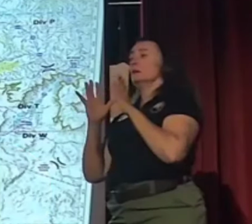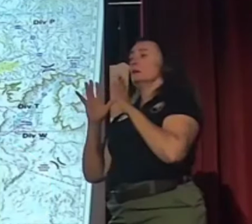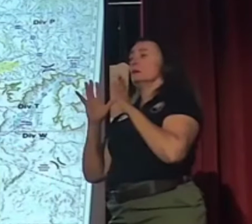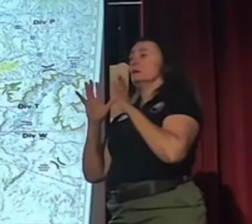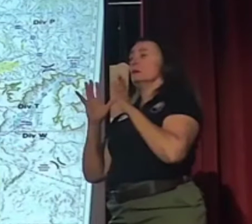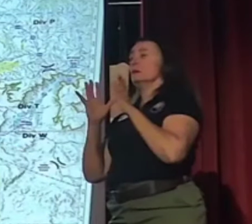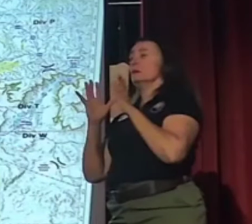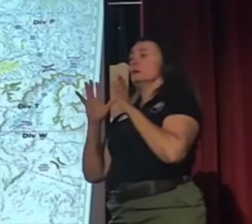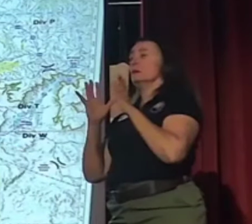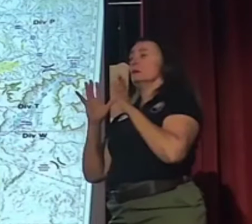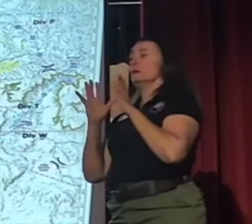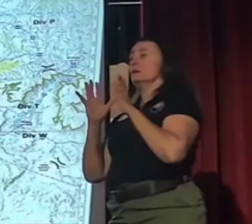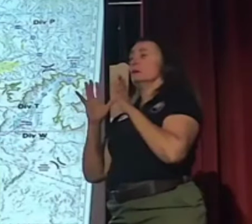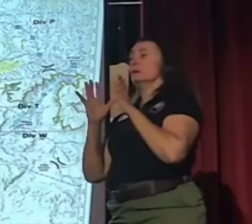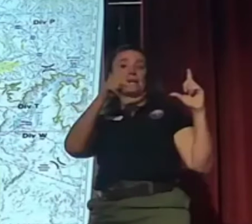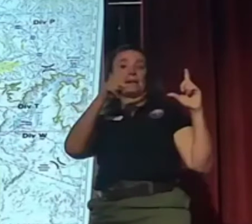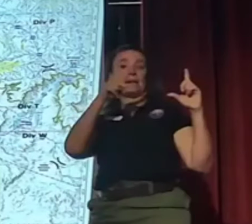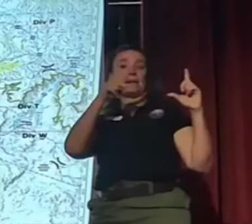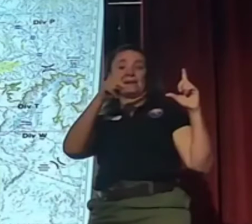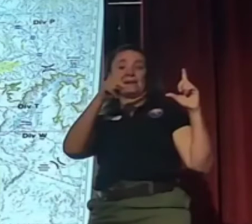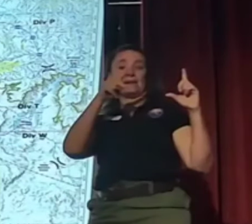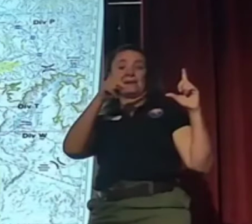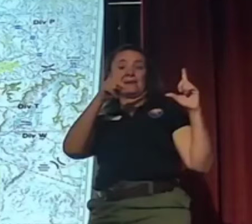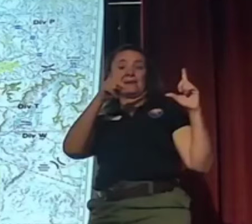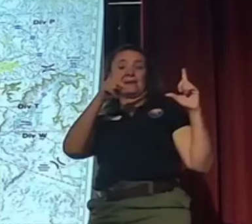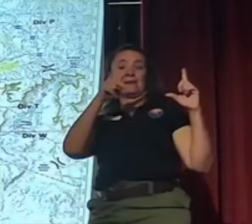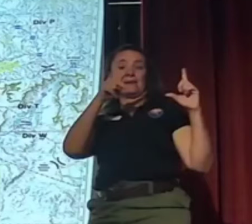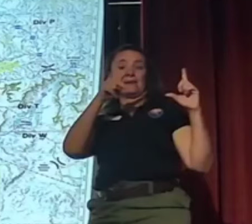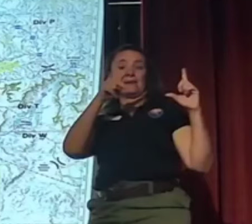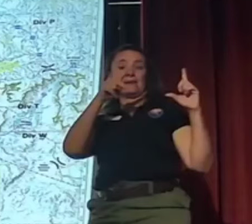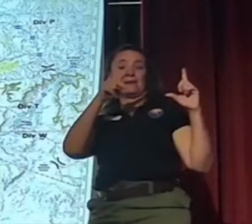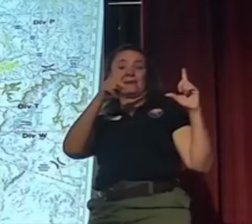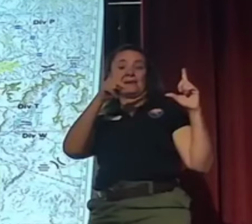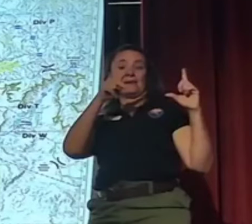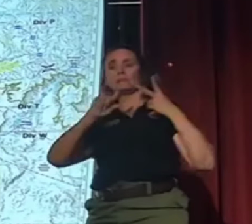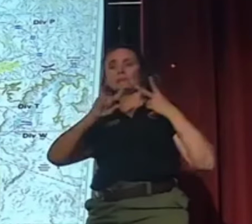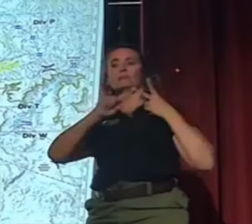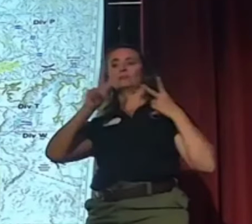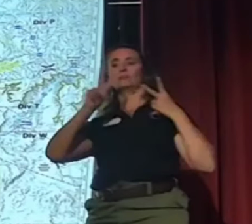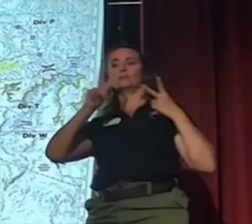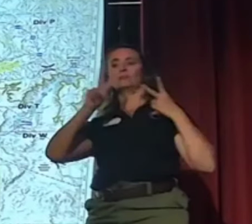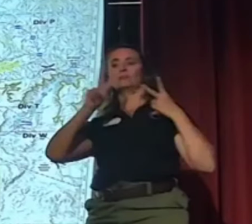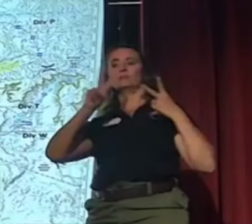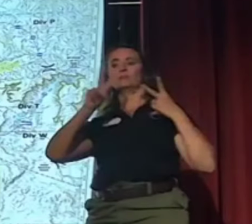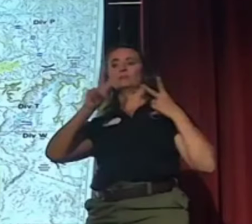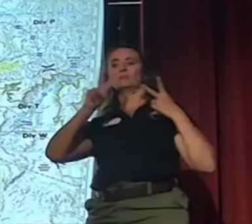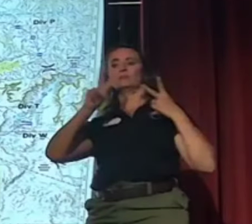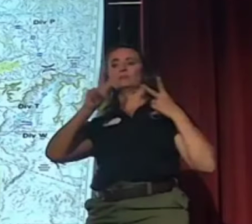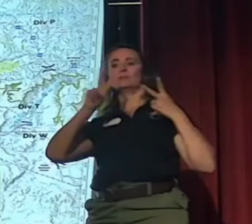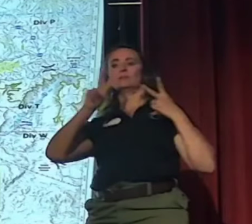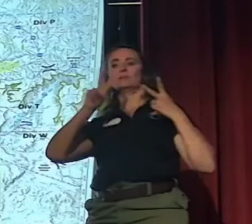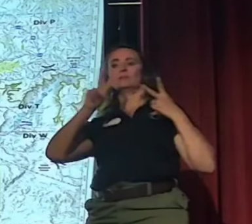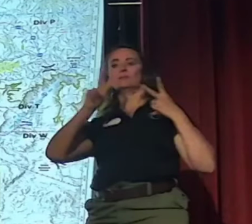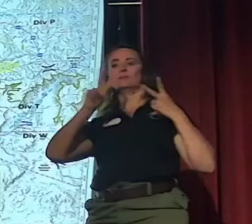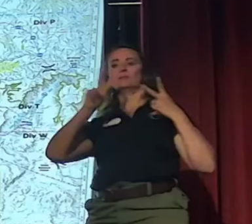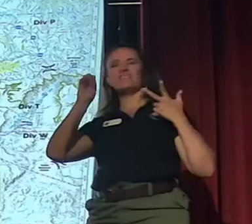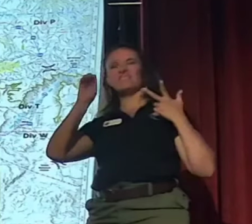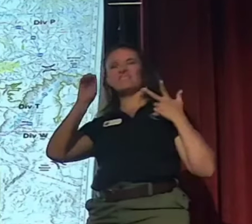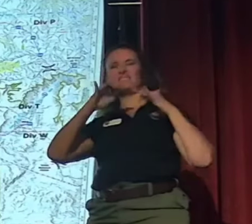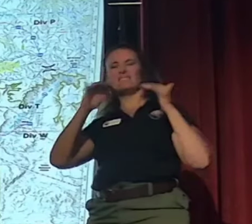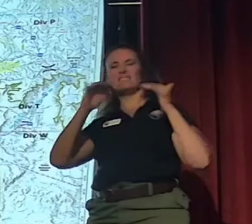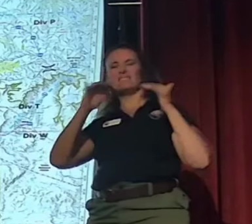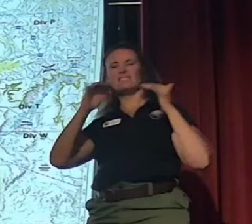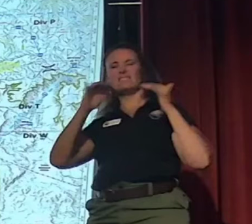resources along Highway 260, drop point 40 over to 50. Drop point 50 is the junction